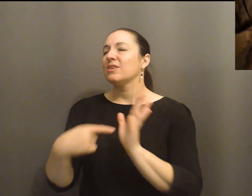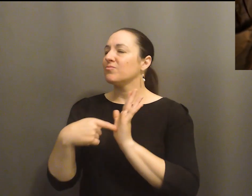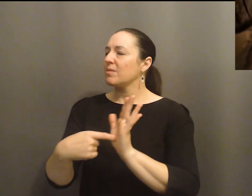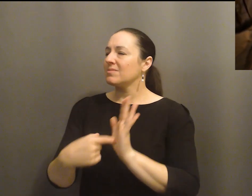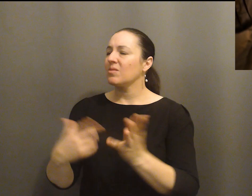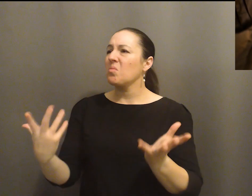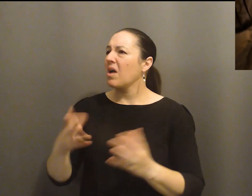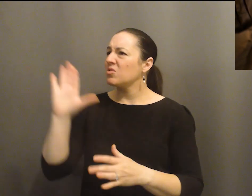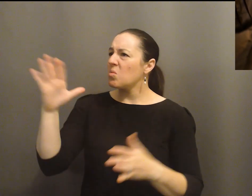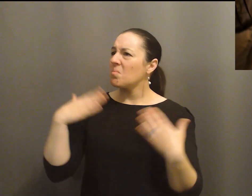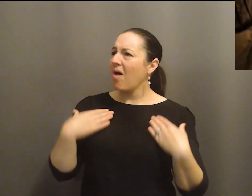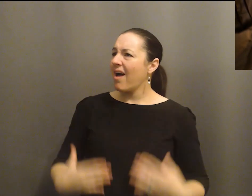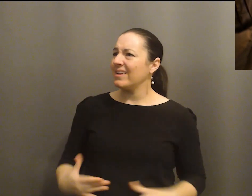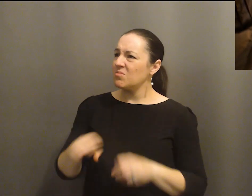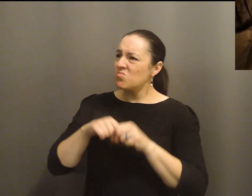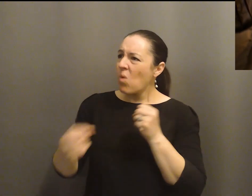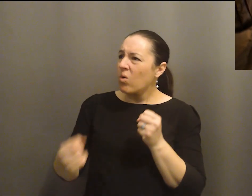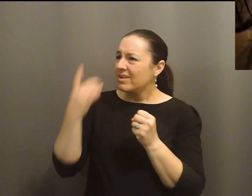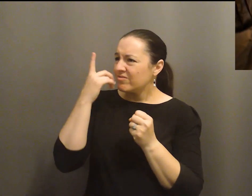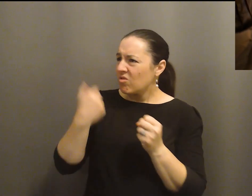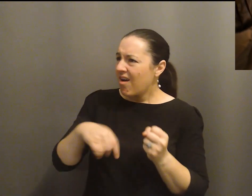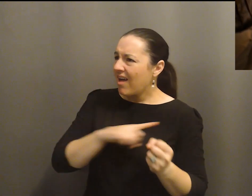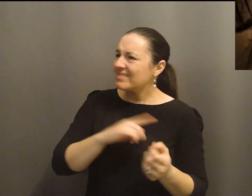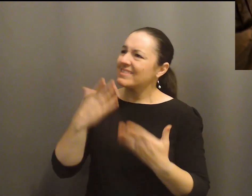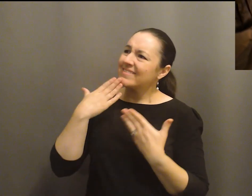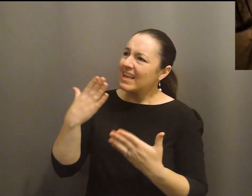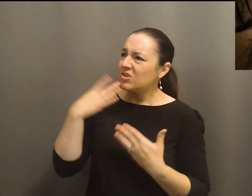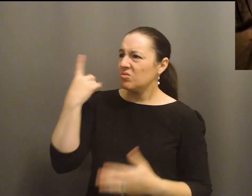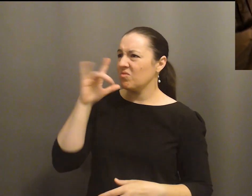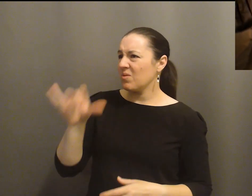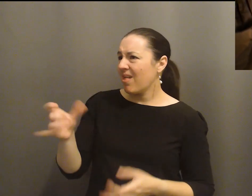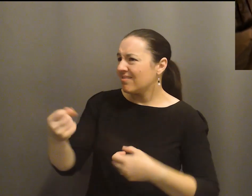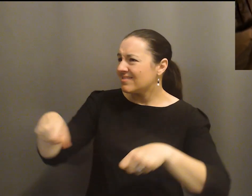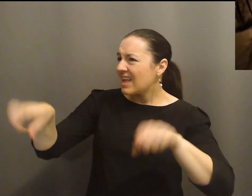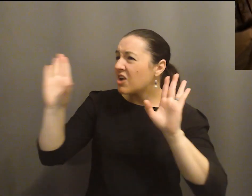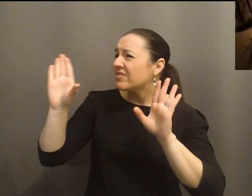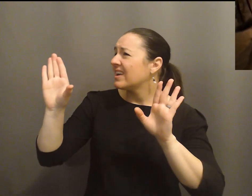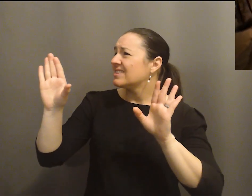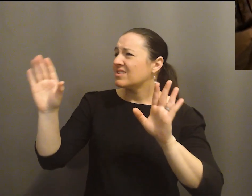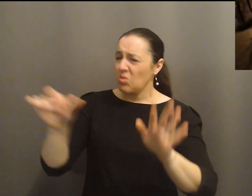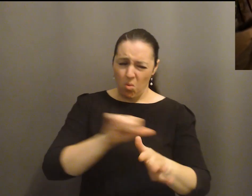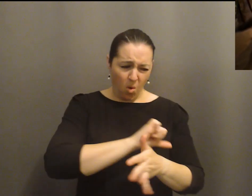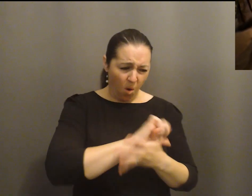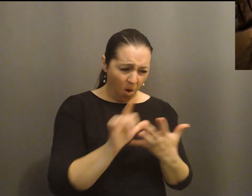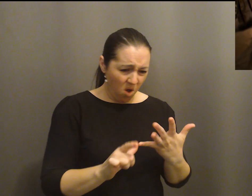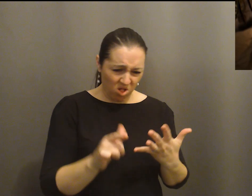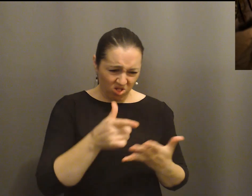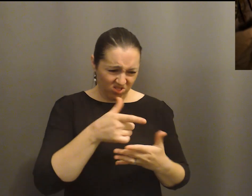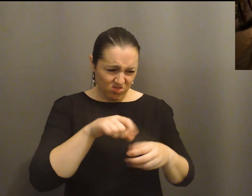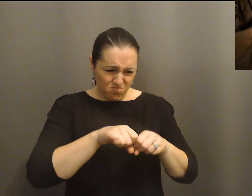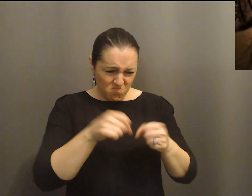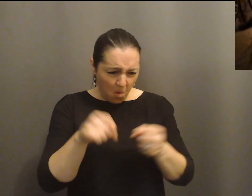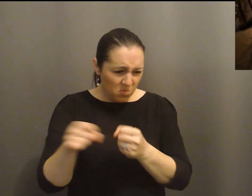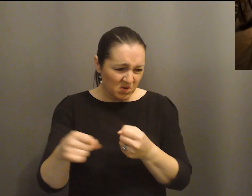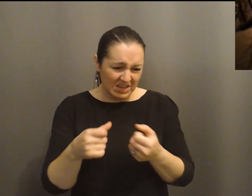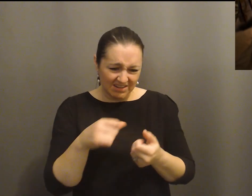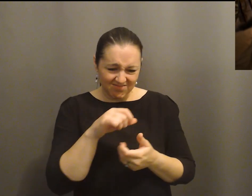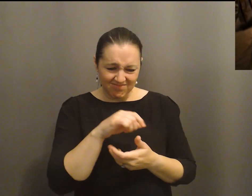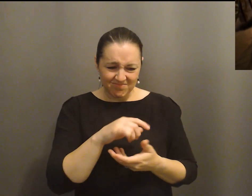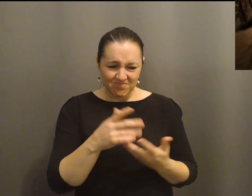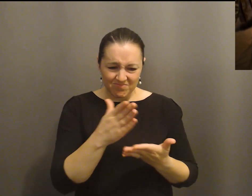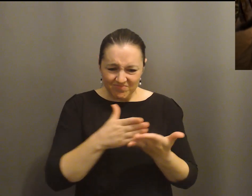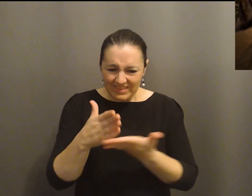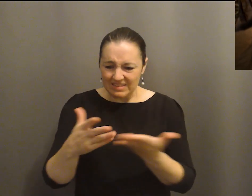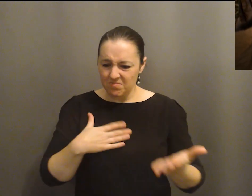Your body that was broken For us Thank you for paying that price Thank you for Taking all the broken pieces Of my life And